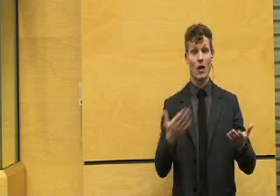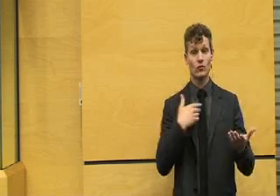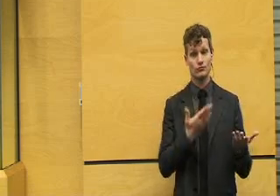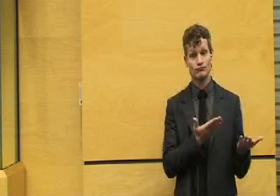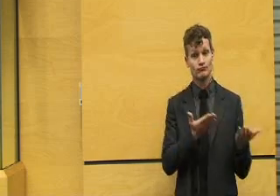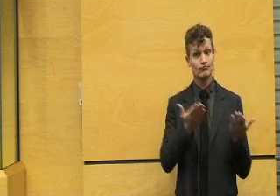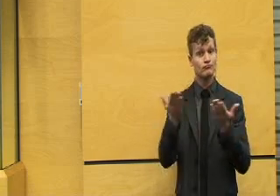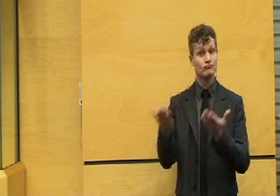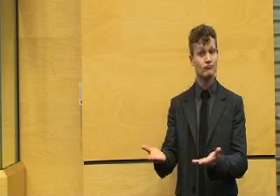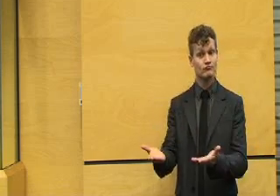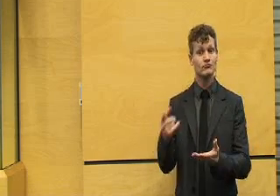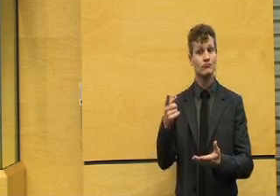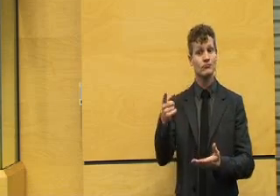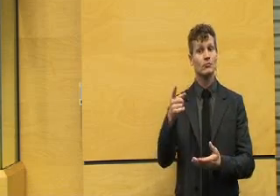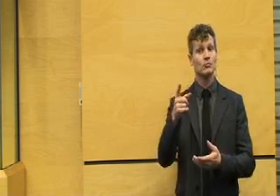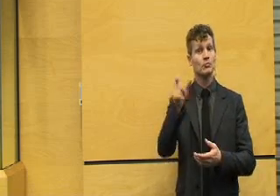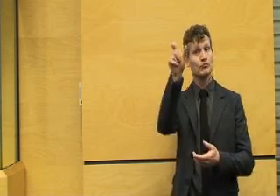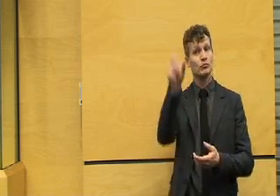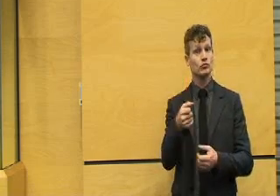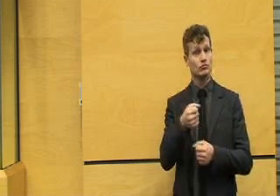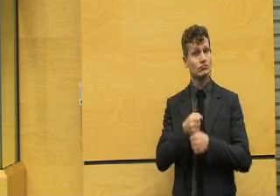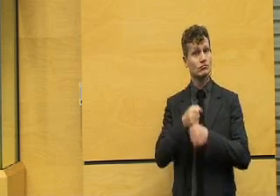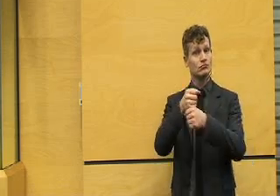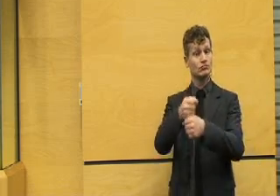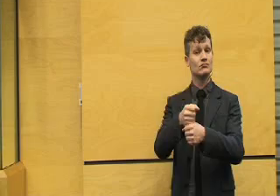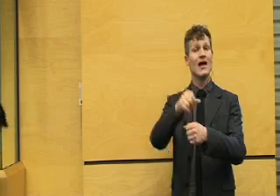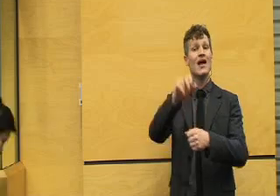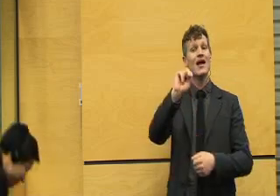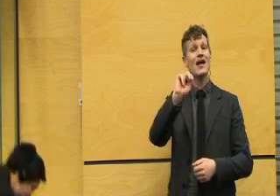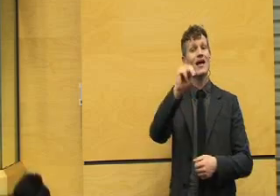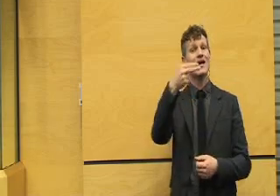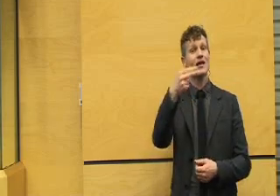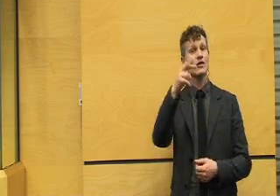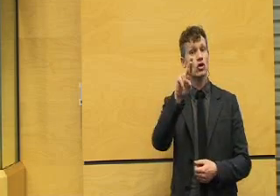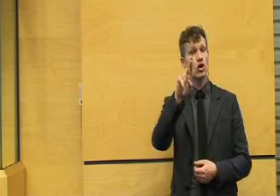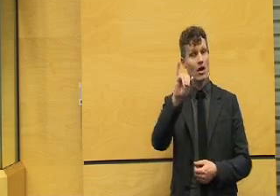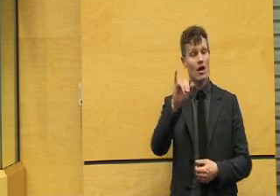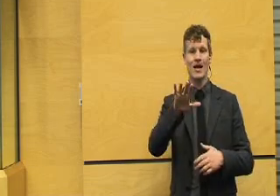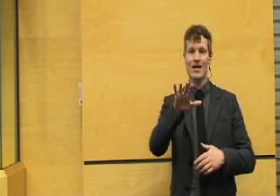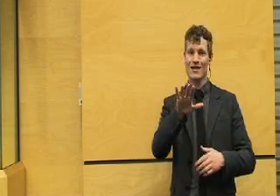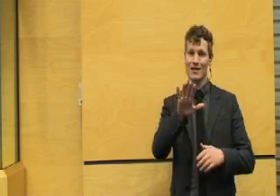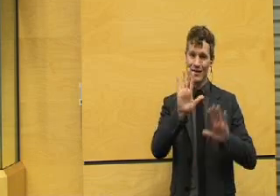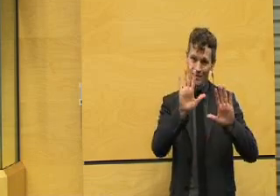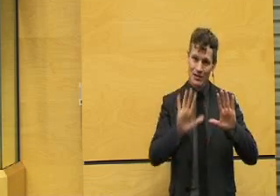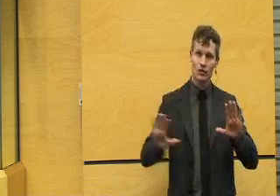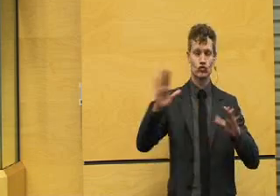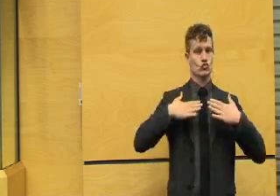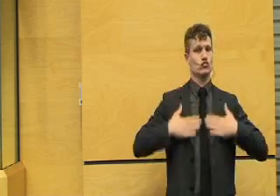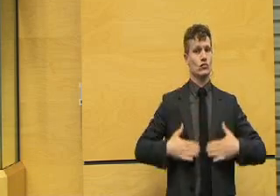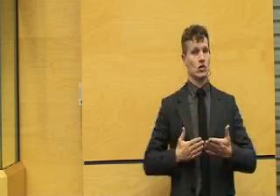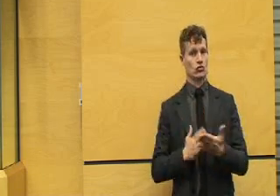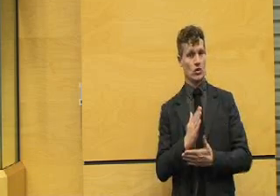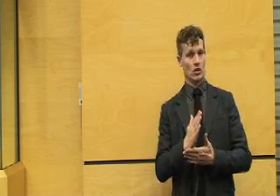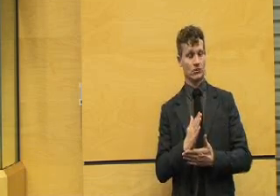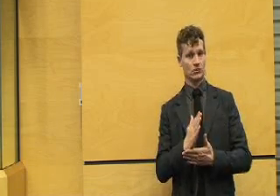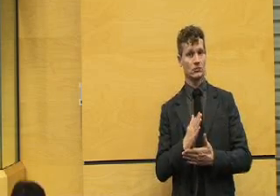representative of the National Human Rights Commission of Thailand. You have 5 minutes. You have the floor.